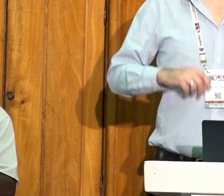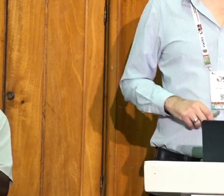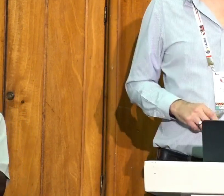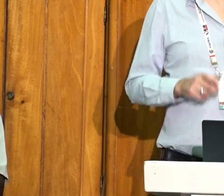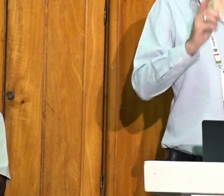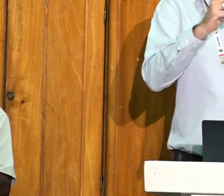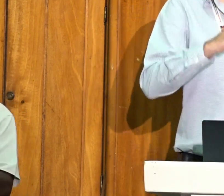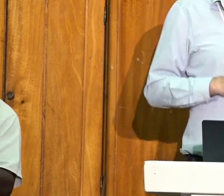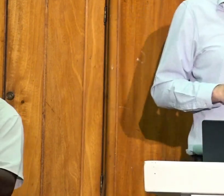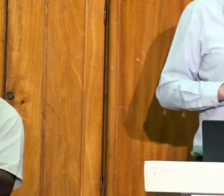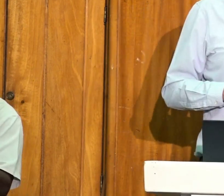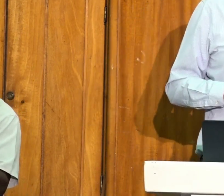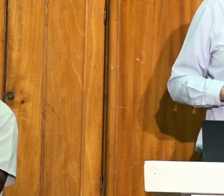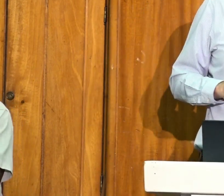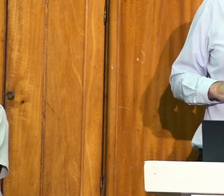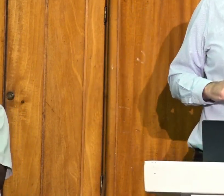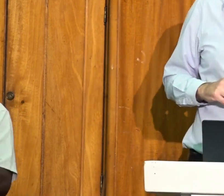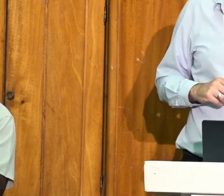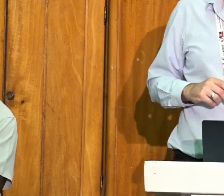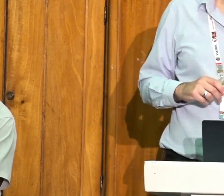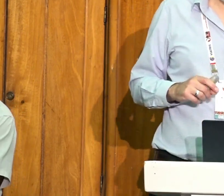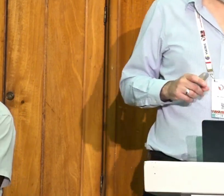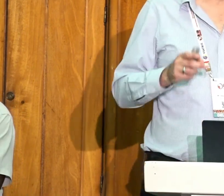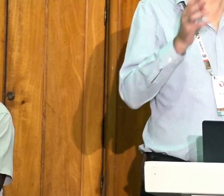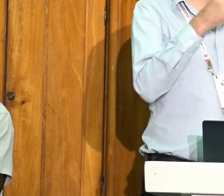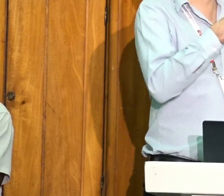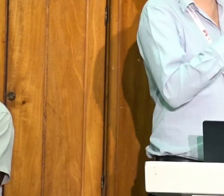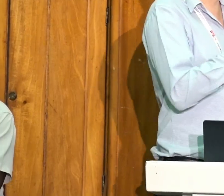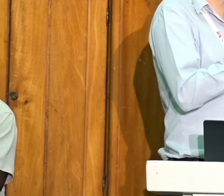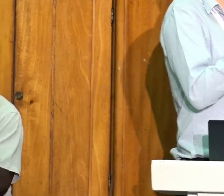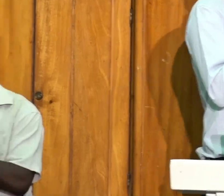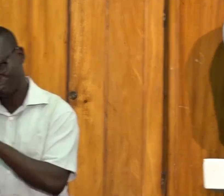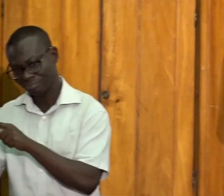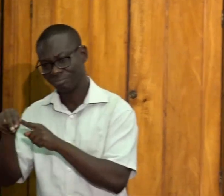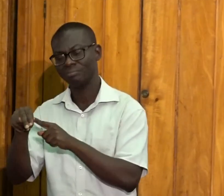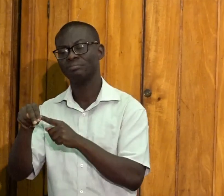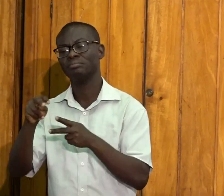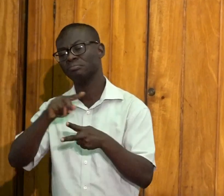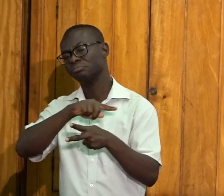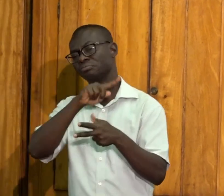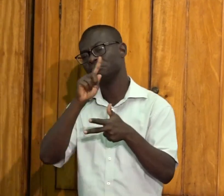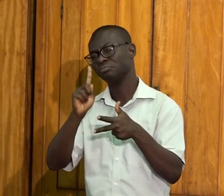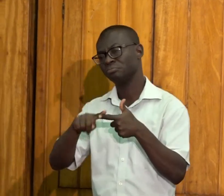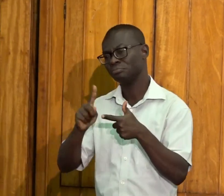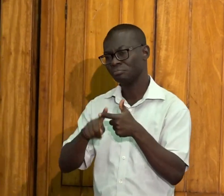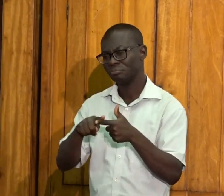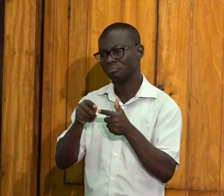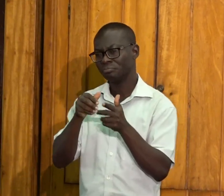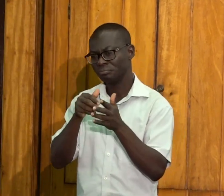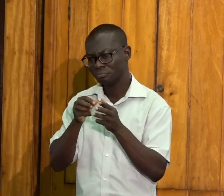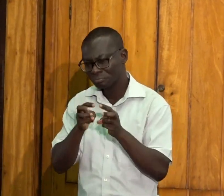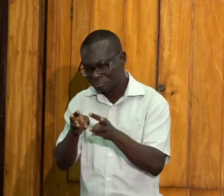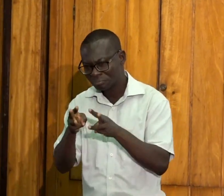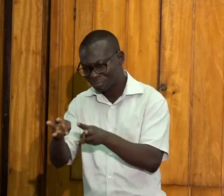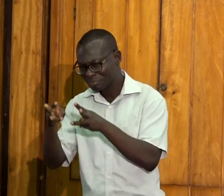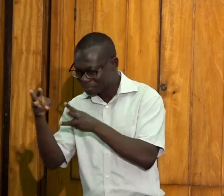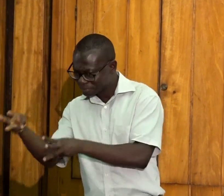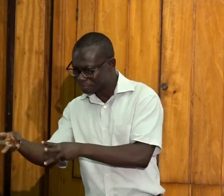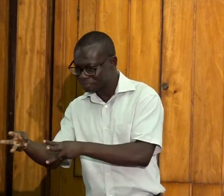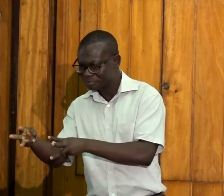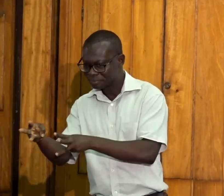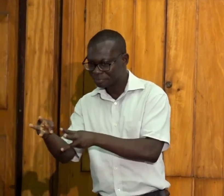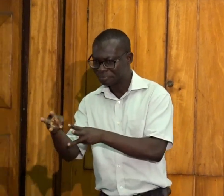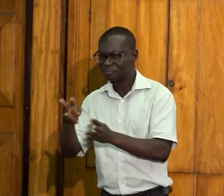the need in the community, okay? And then they look at the viability and feasibility of